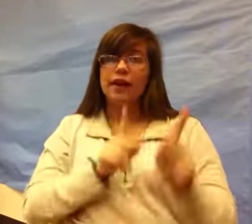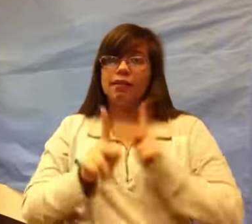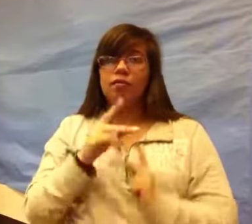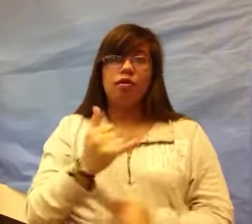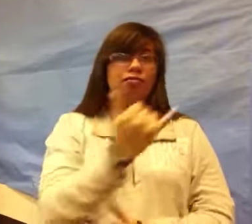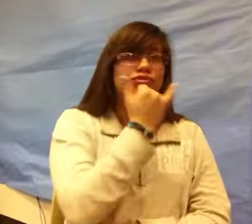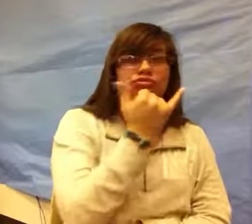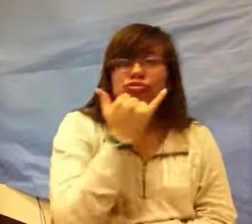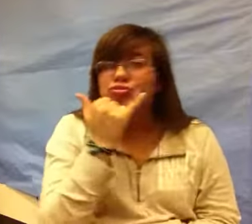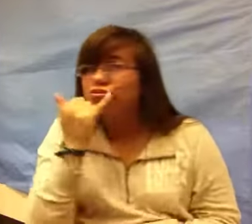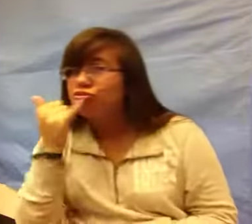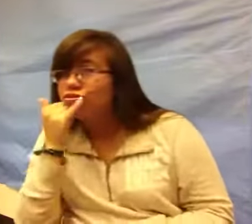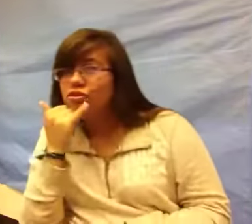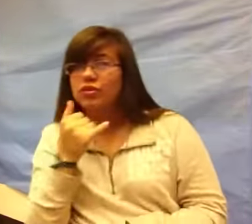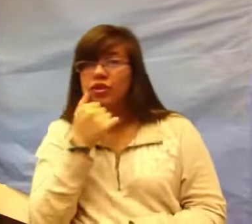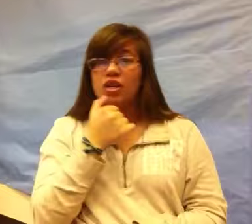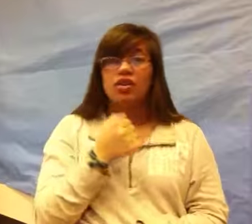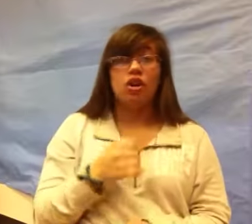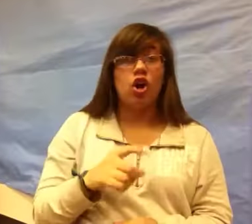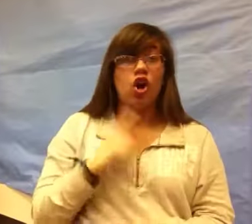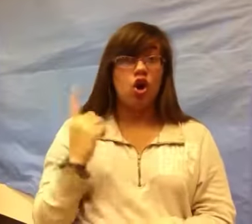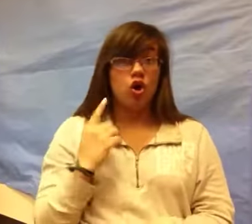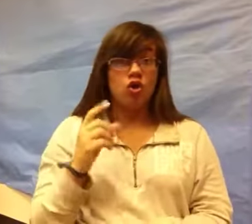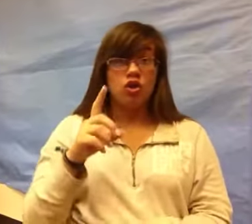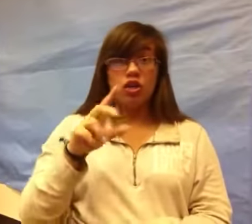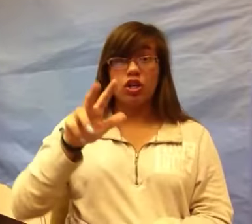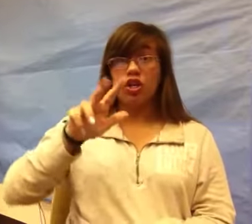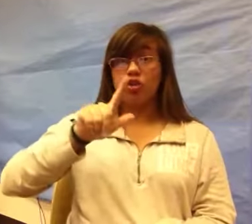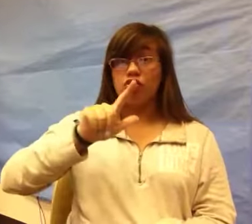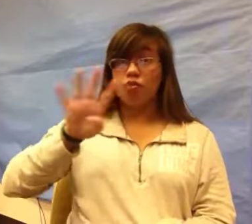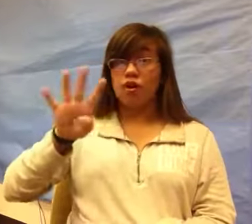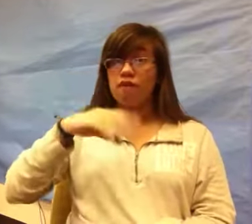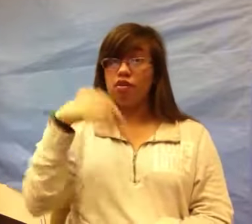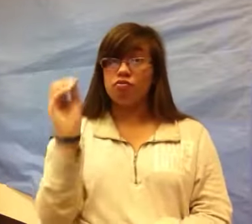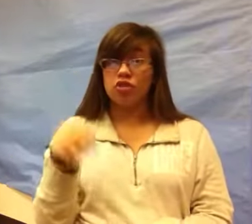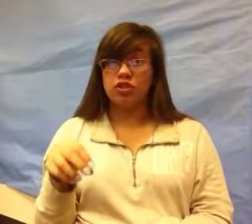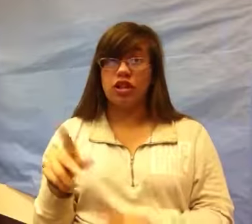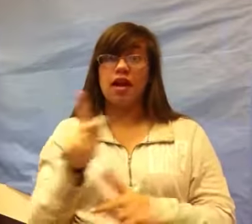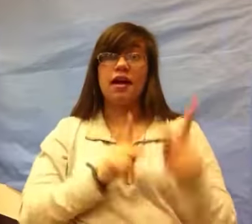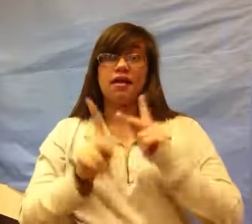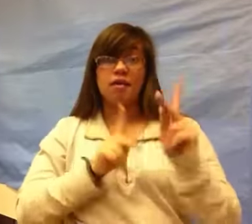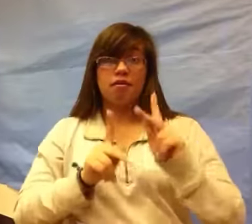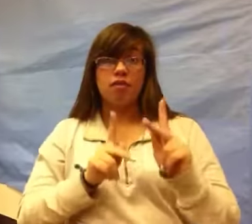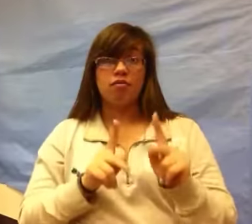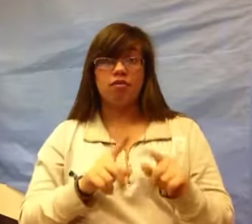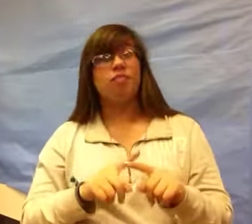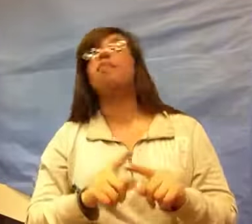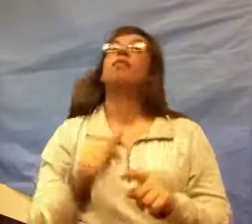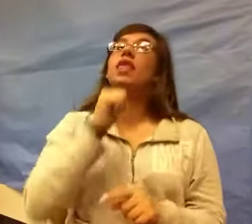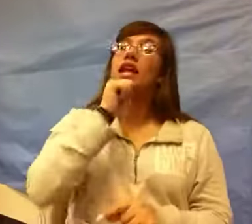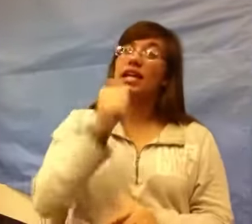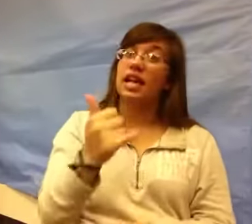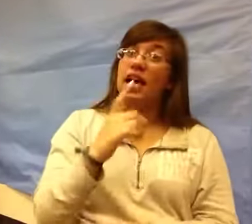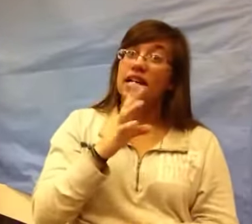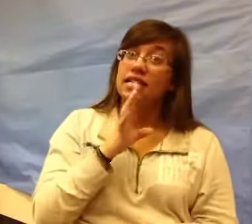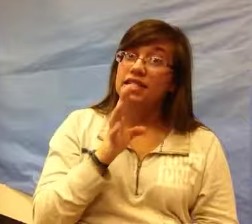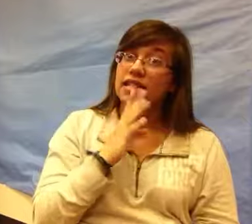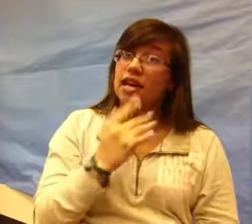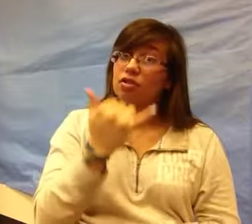Only about 24% of the subjects didn't say the wrong answer on any. They would do maybe 3